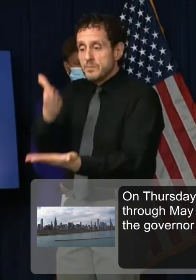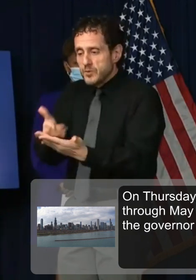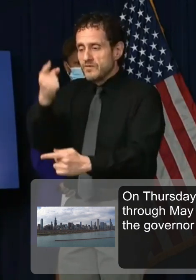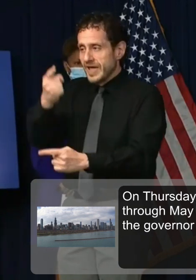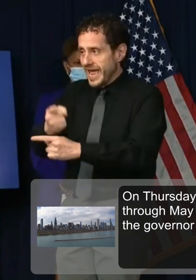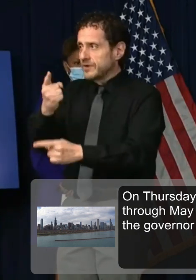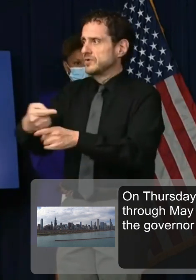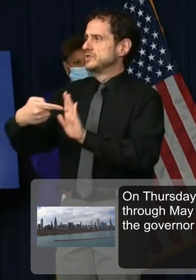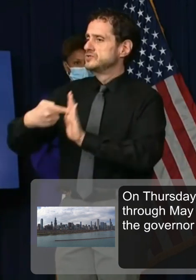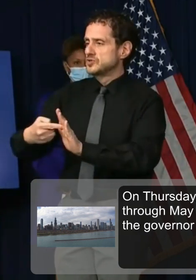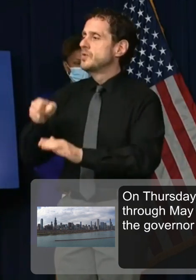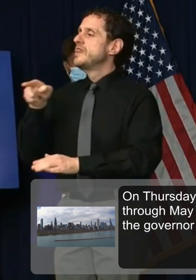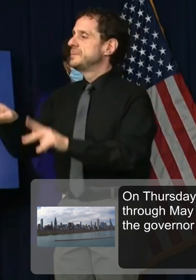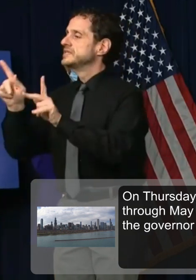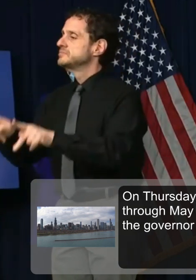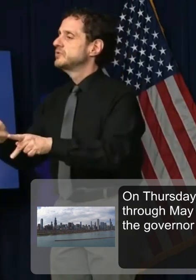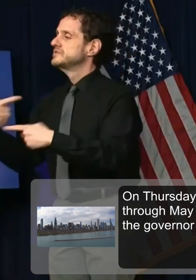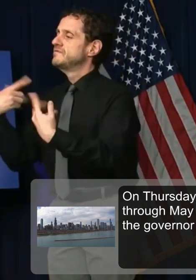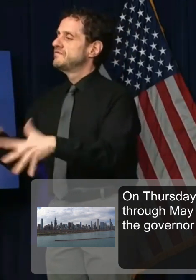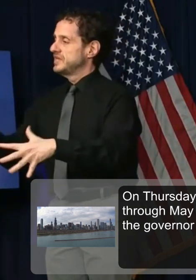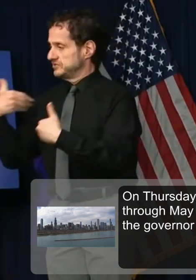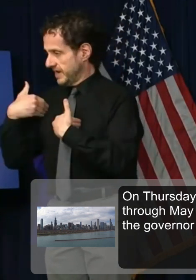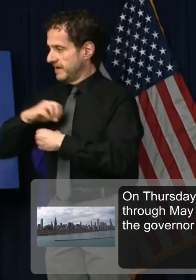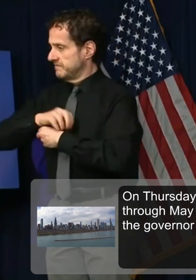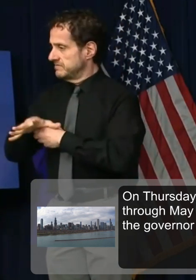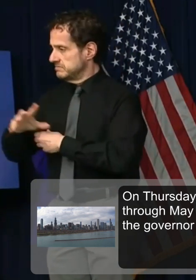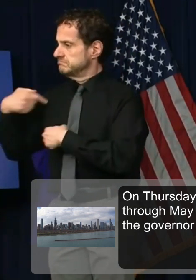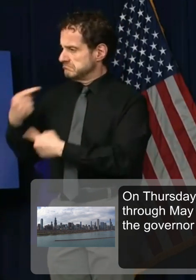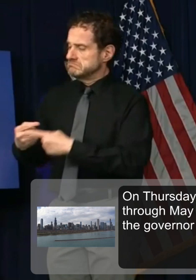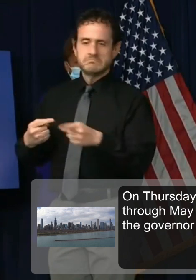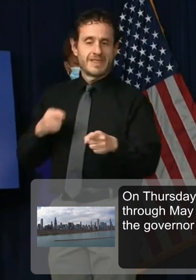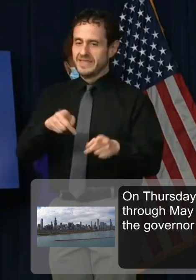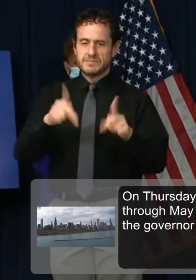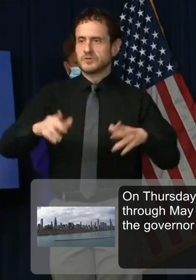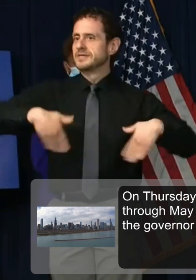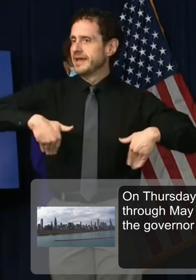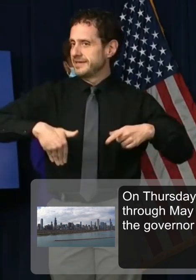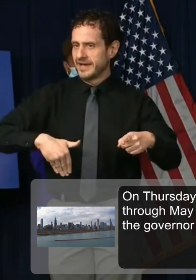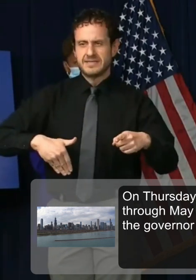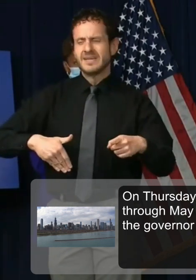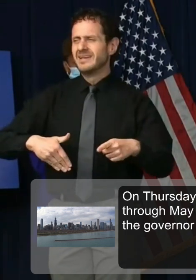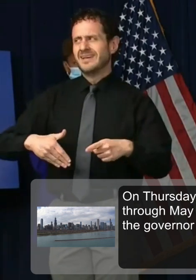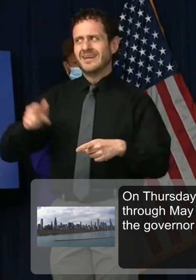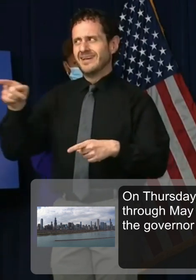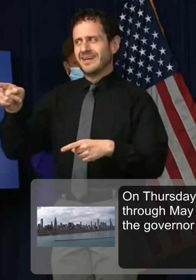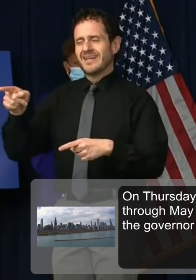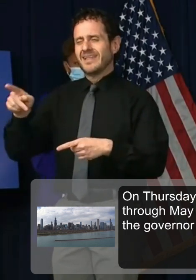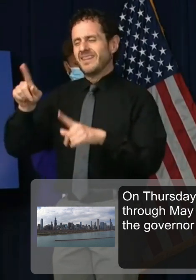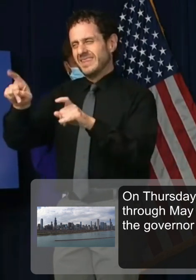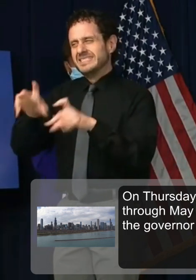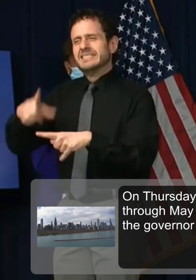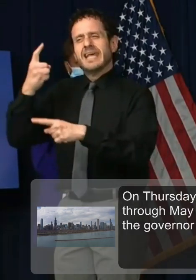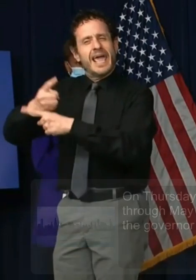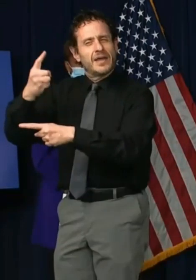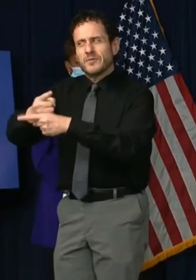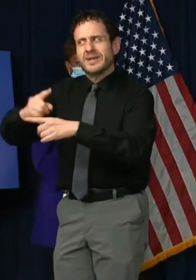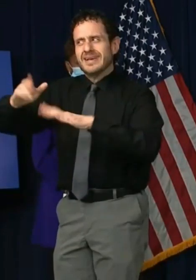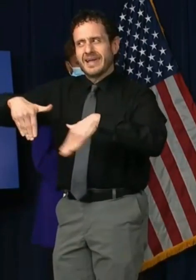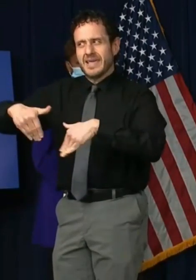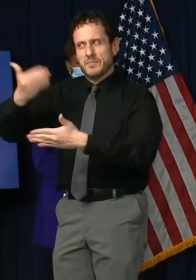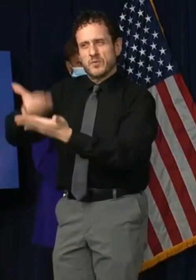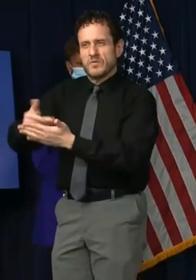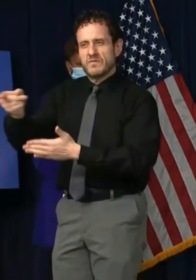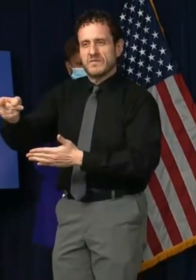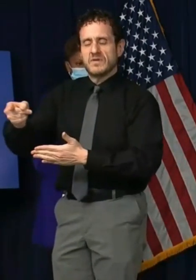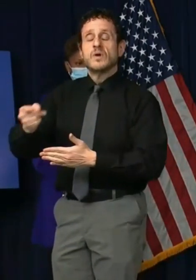and consistently diagnose COVID-19 antibodies. There are several reasons for that.